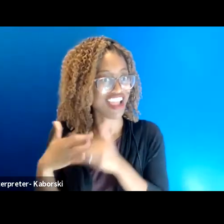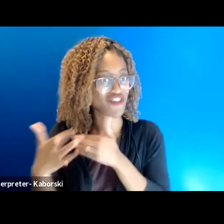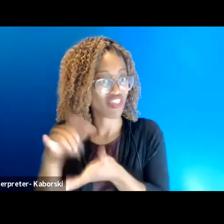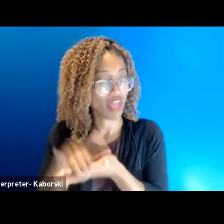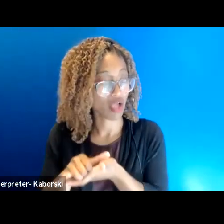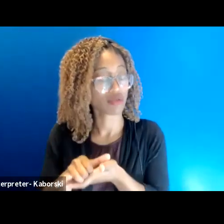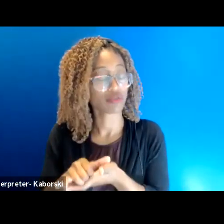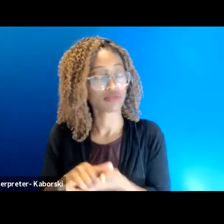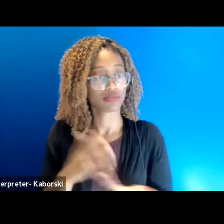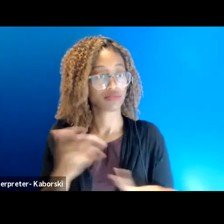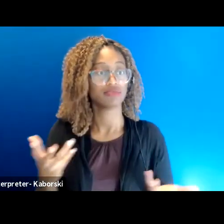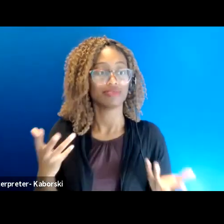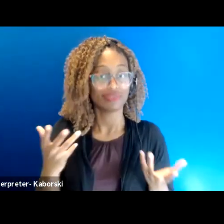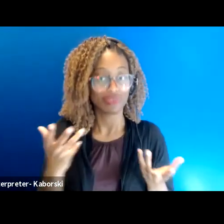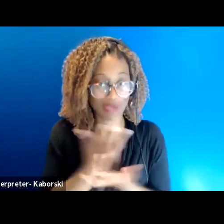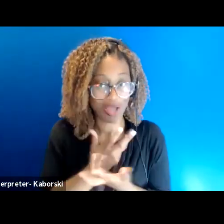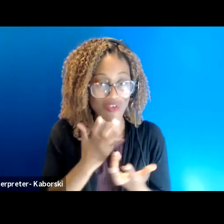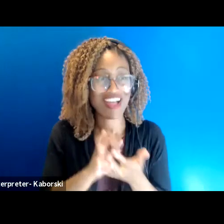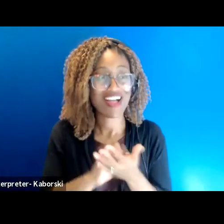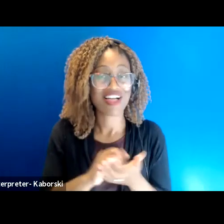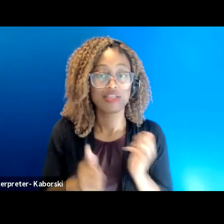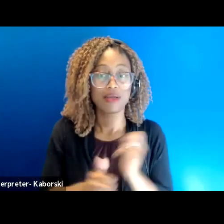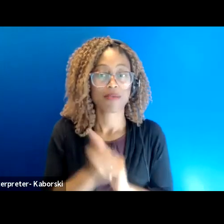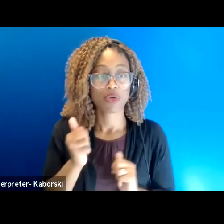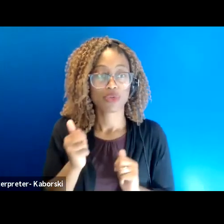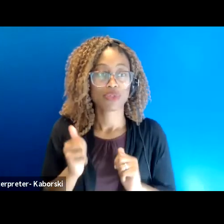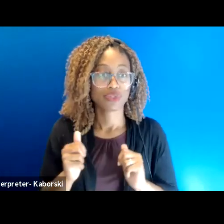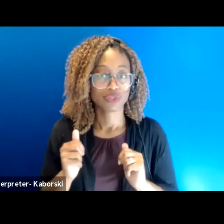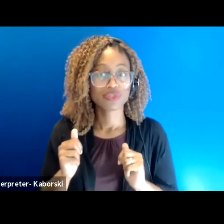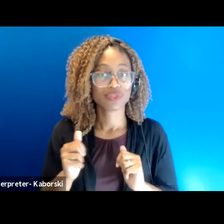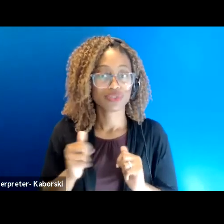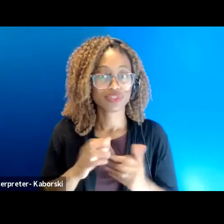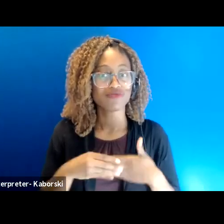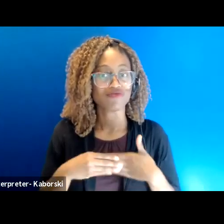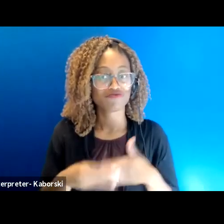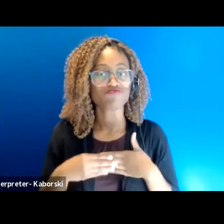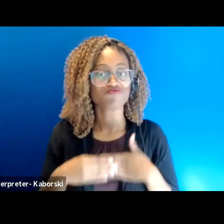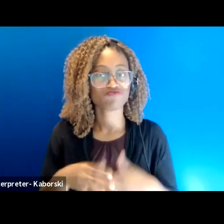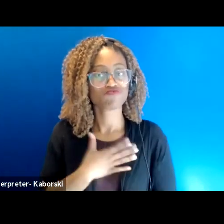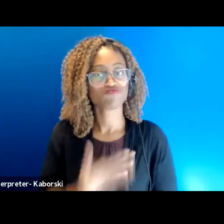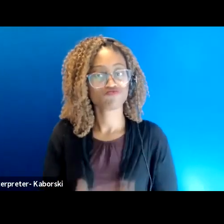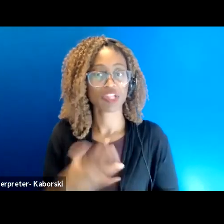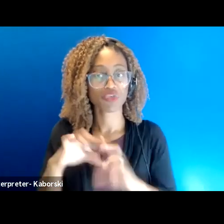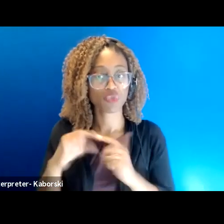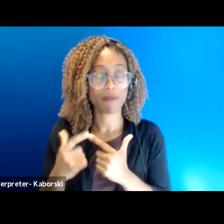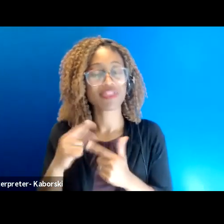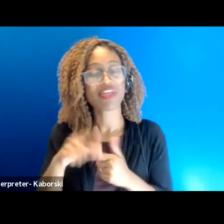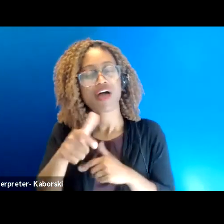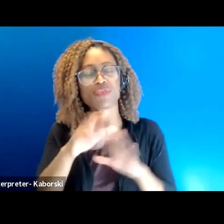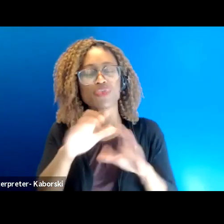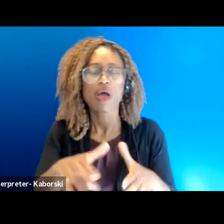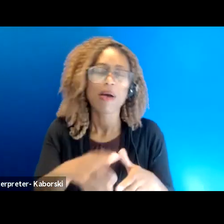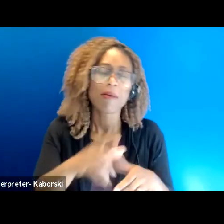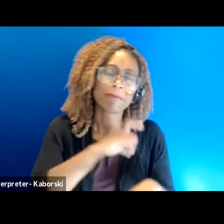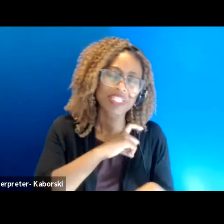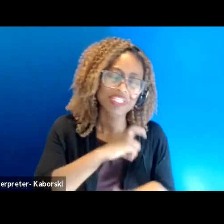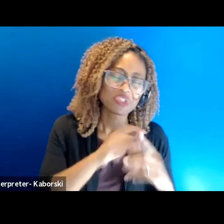most group that leaned forward the most. Other groups, police groups,